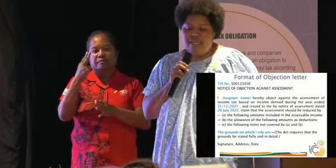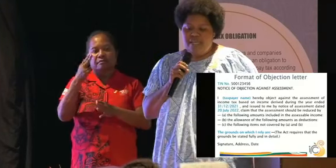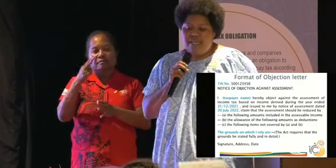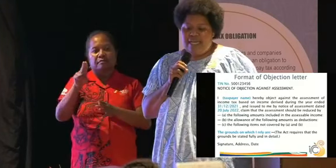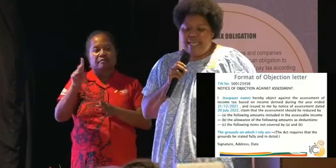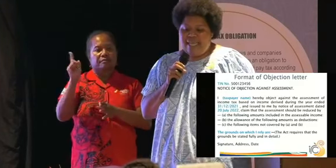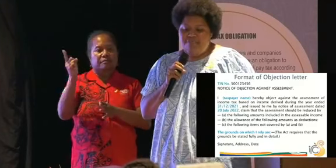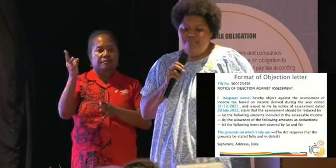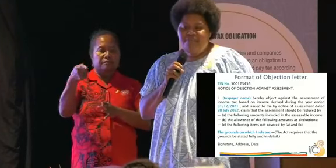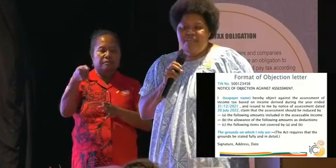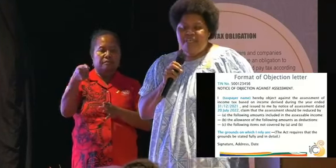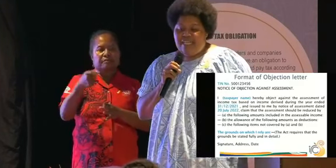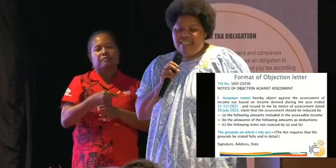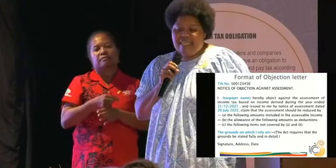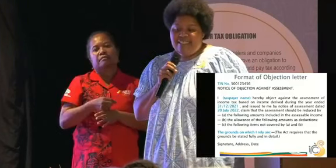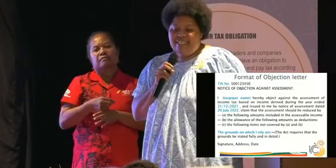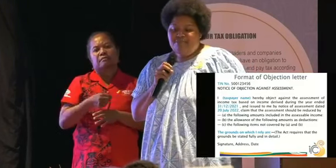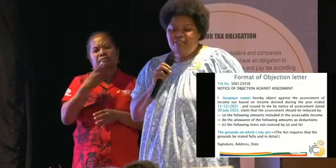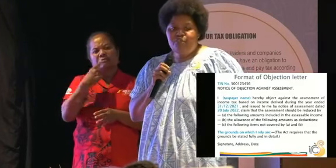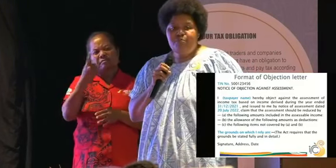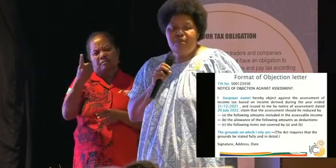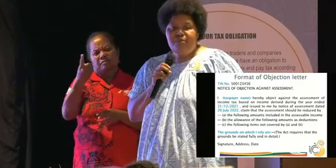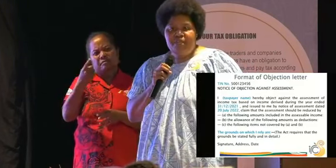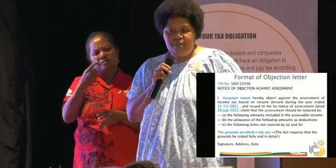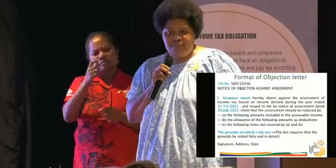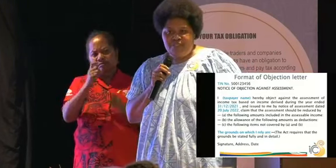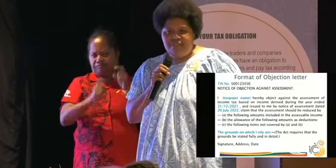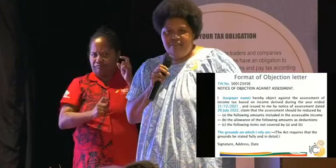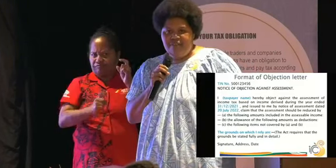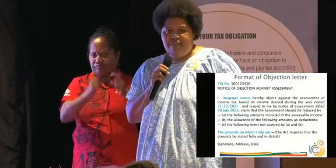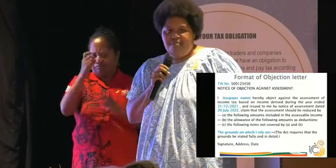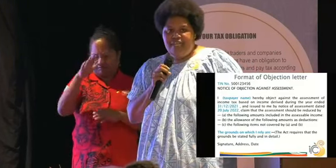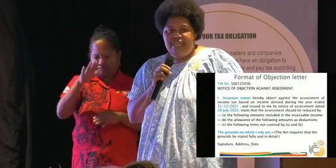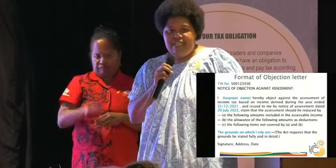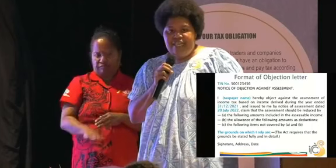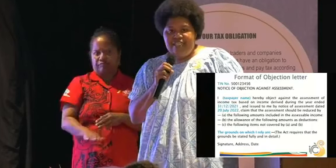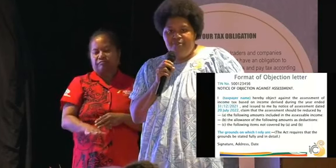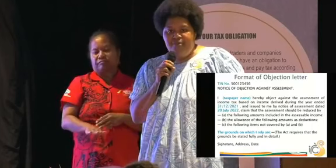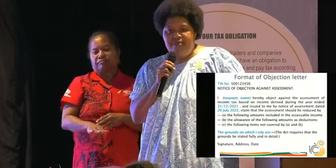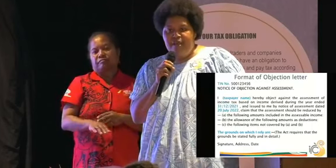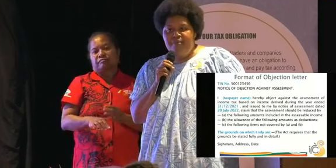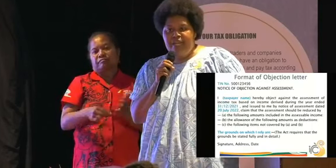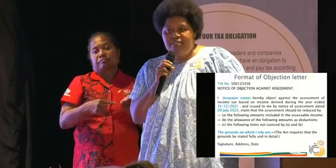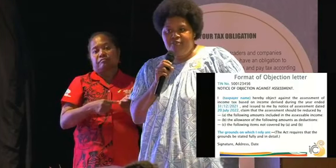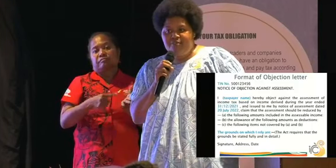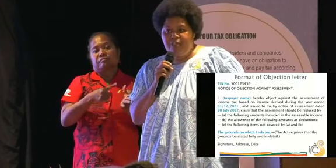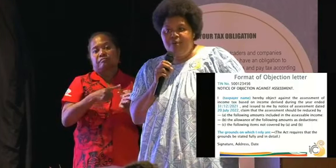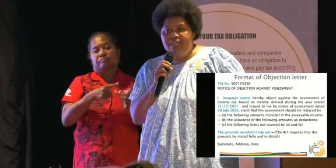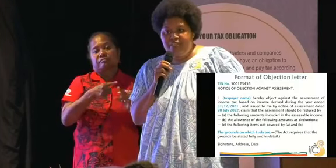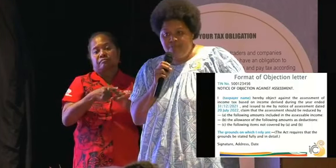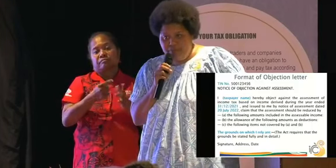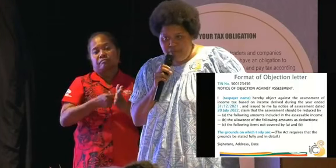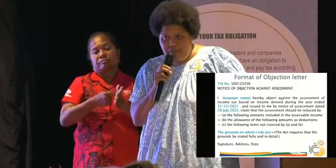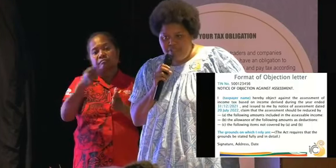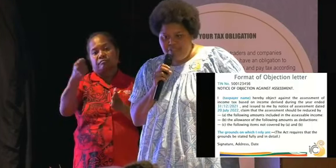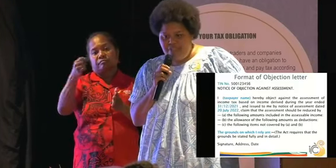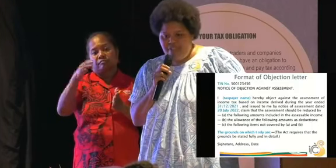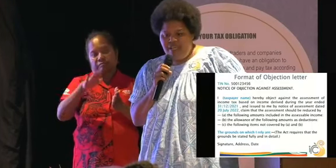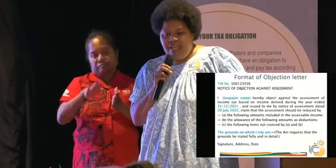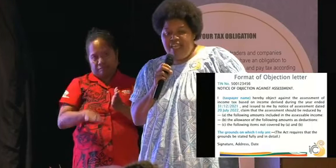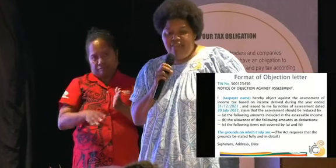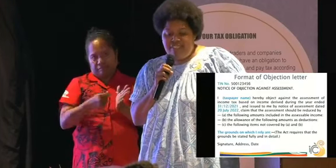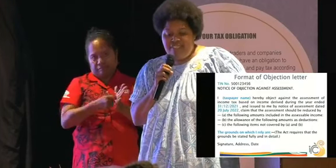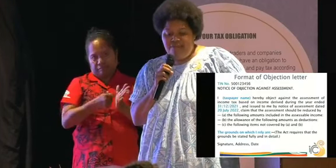2022, claim that the assessment should be reduced, meaning that the tax that you have now been asked to pay, you want it to be